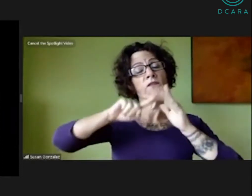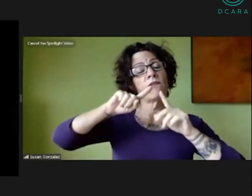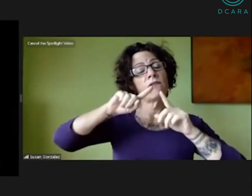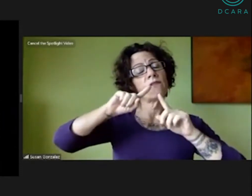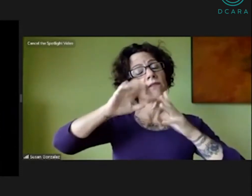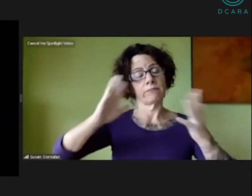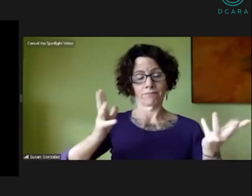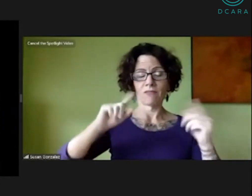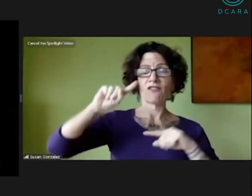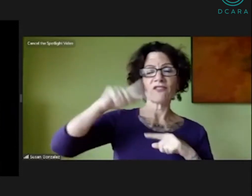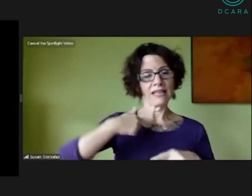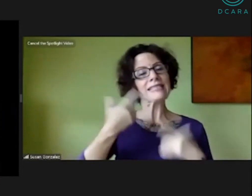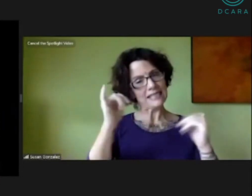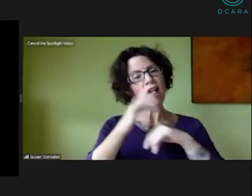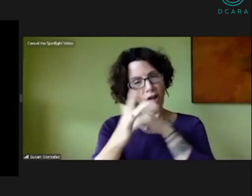Now